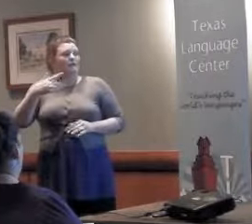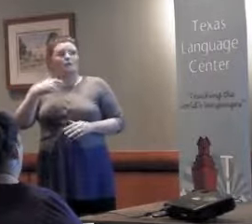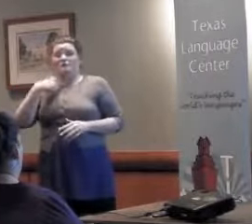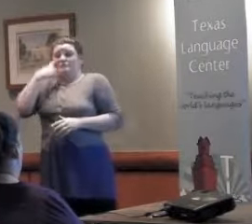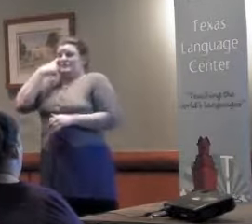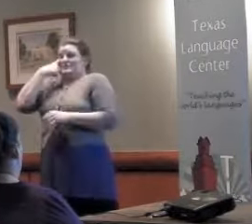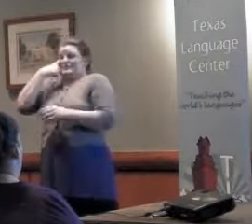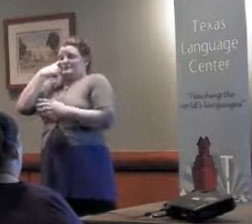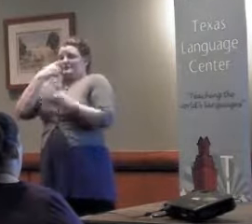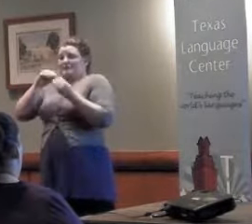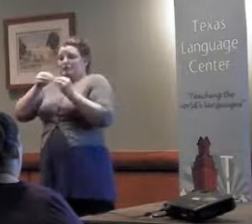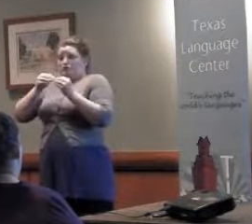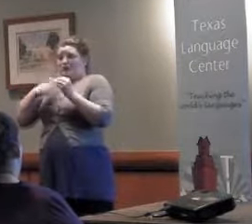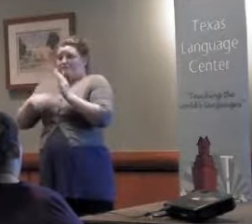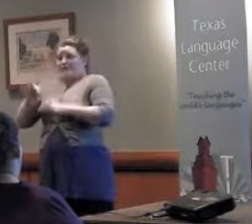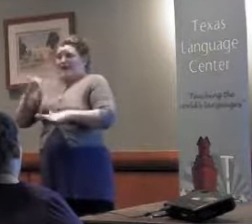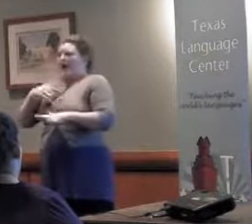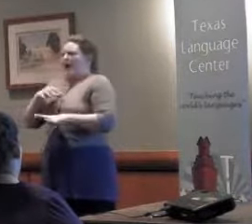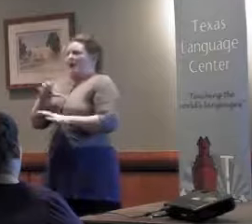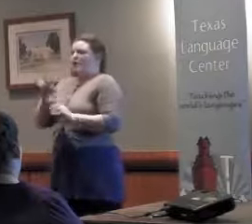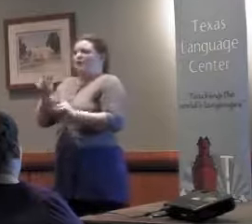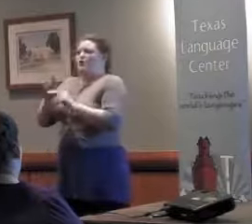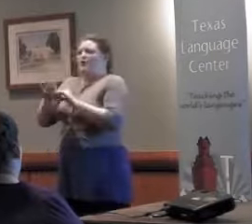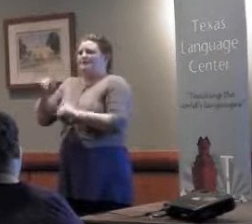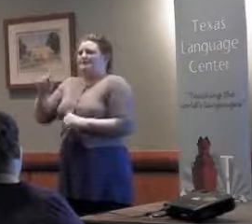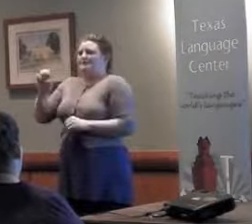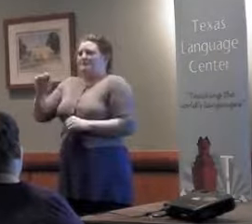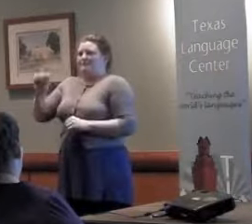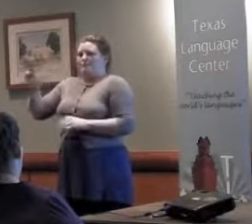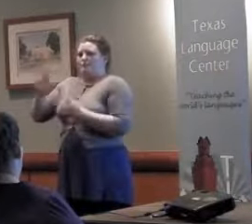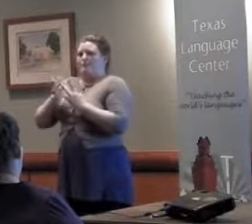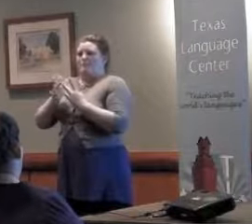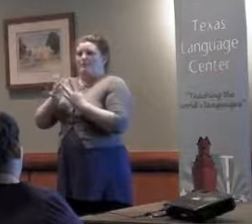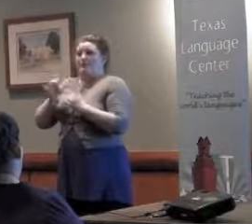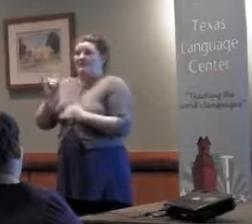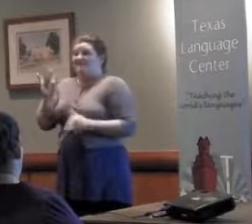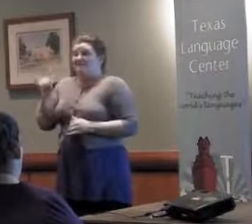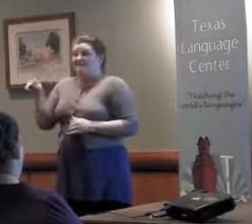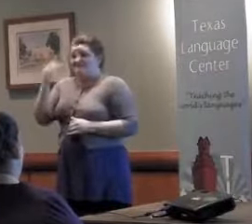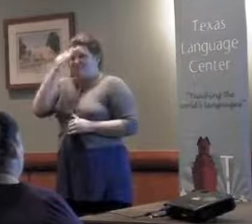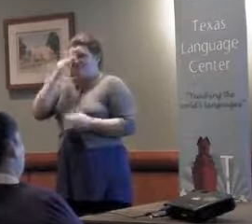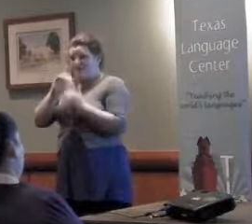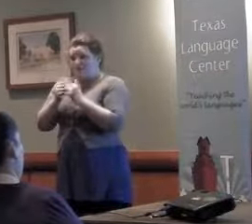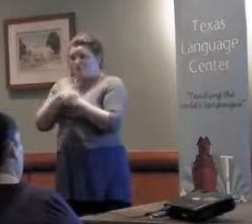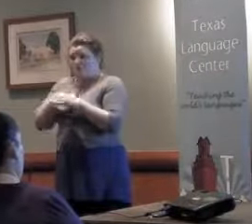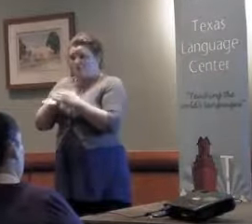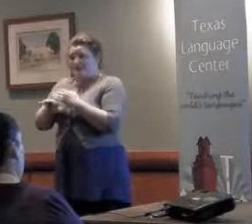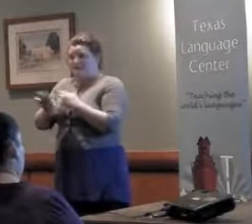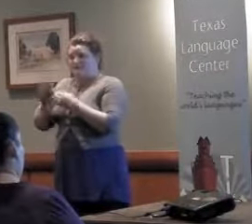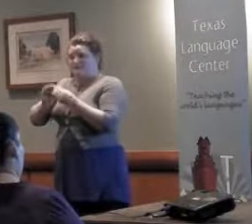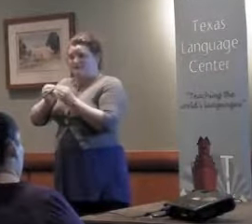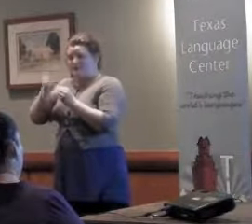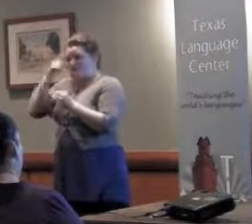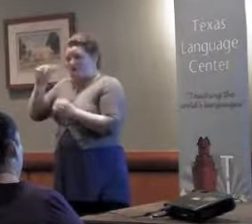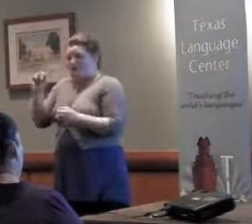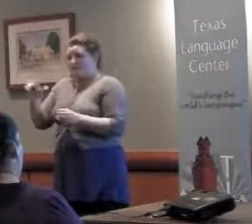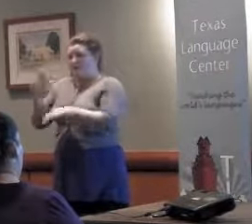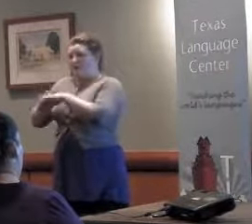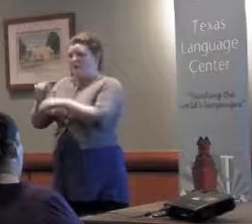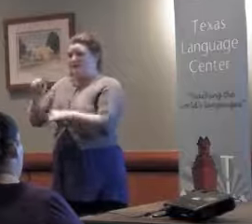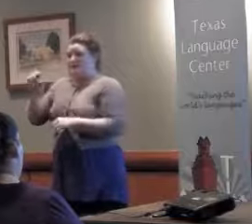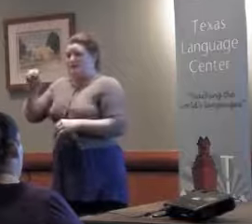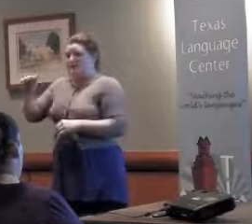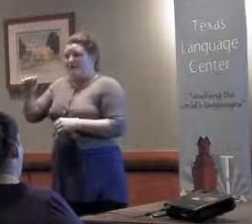most recent figures I could find, and even I looked on the TEA website, and if anyone knows how to access figures for ASL on the